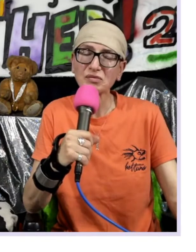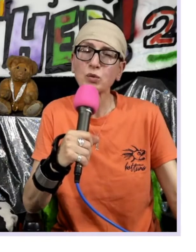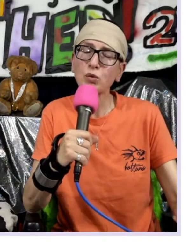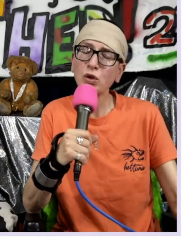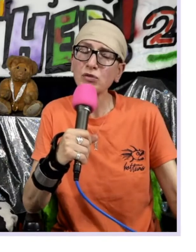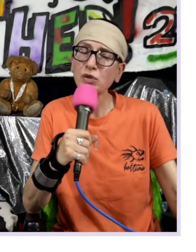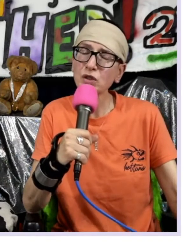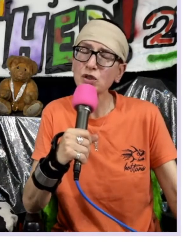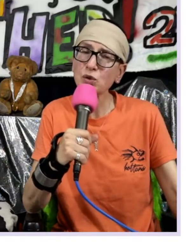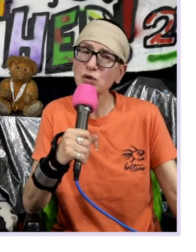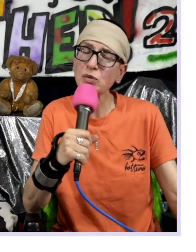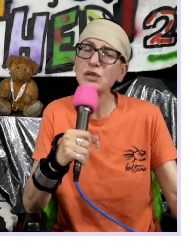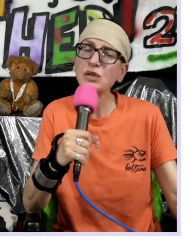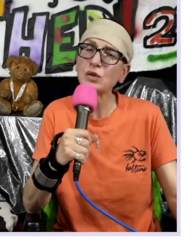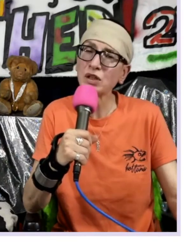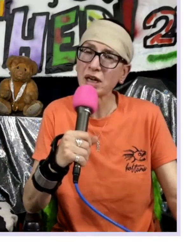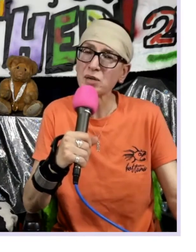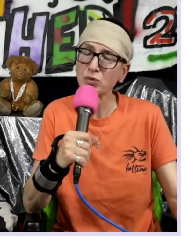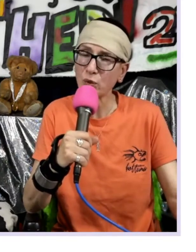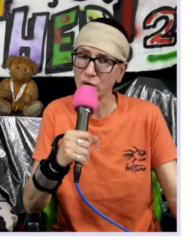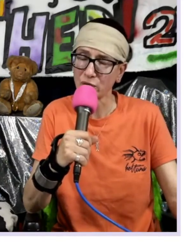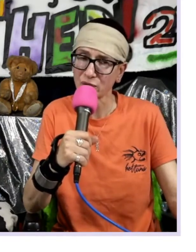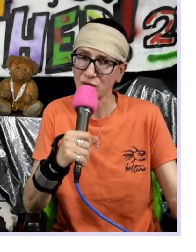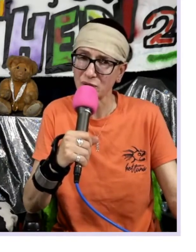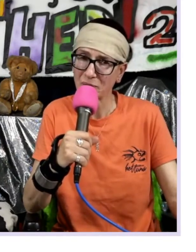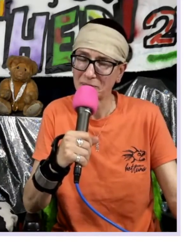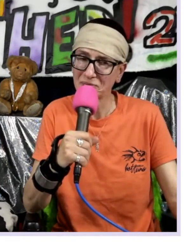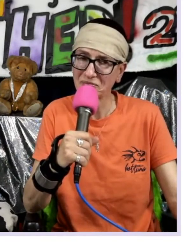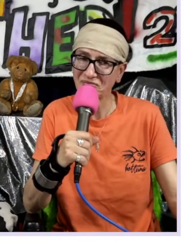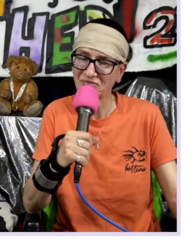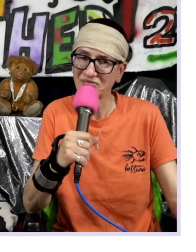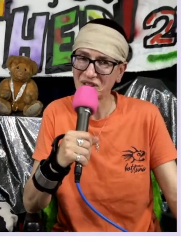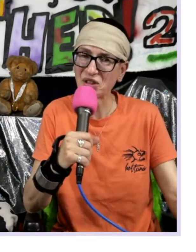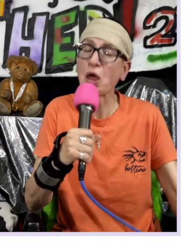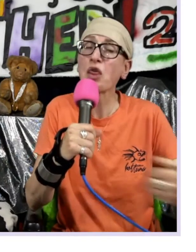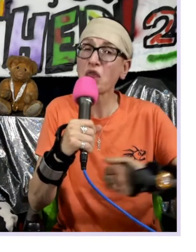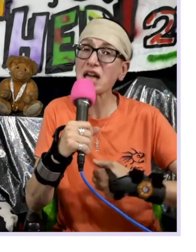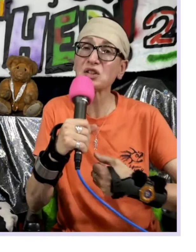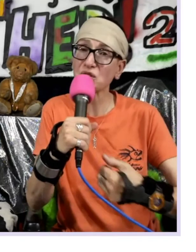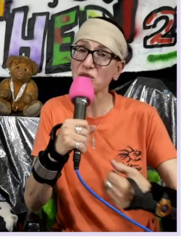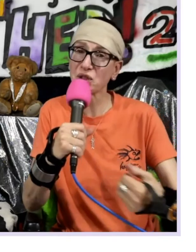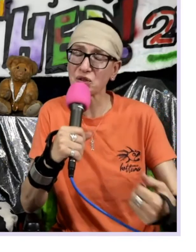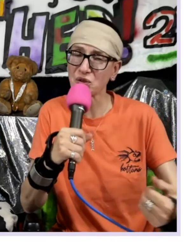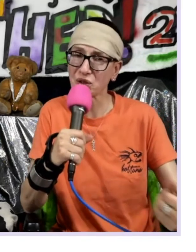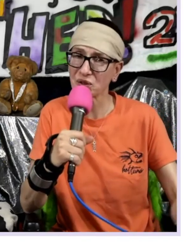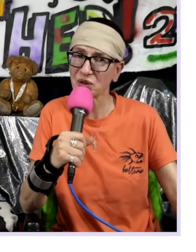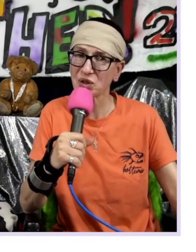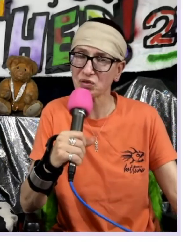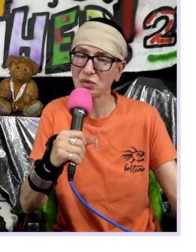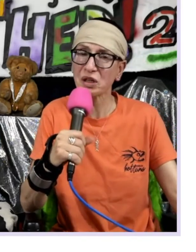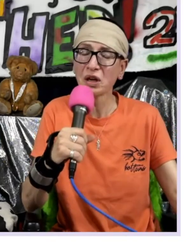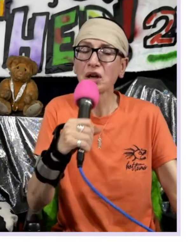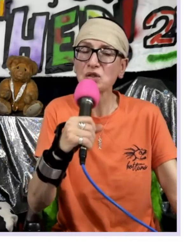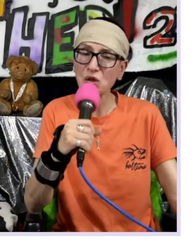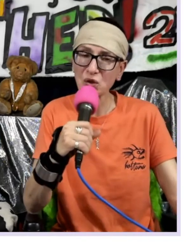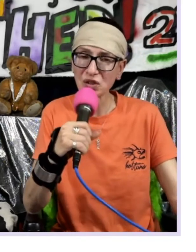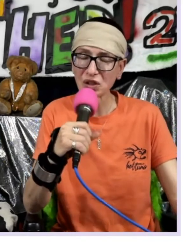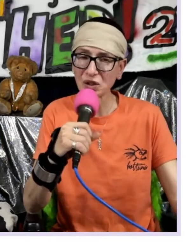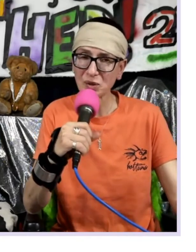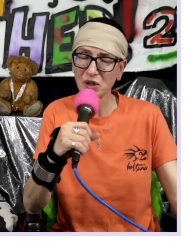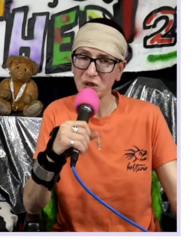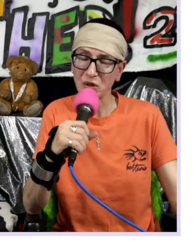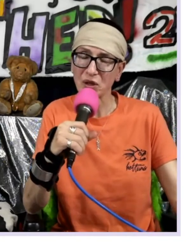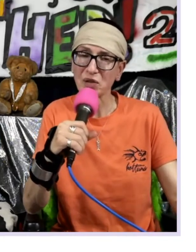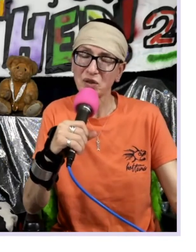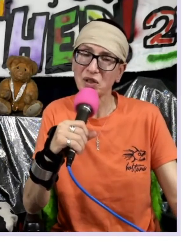almost. Well, what it reassures me is that the app works. Well, yeah, that as well. That's the reassuring thing. Yeah. As long as it